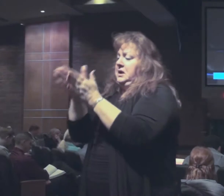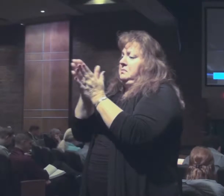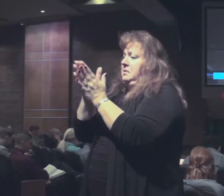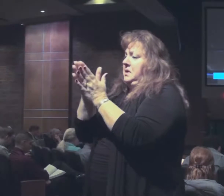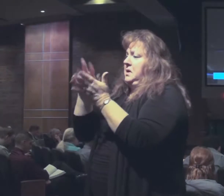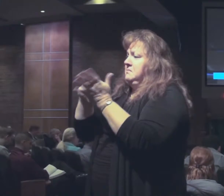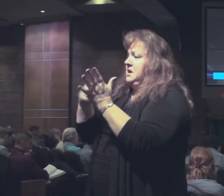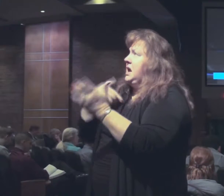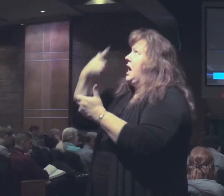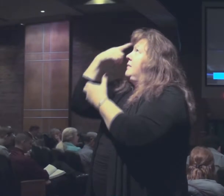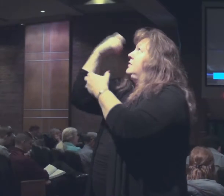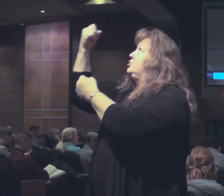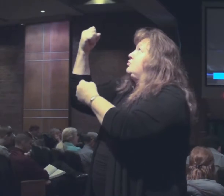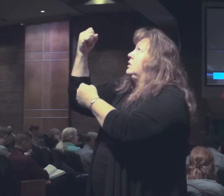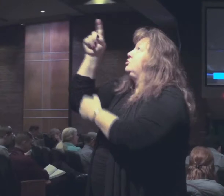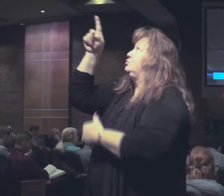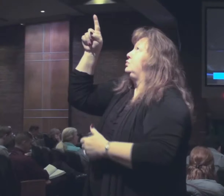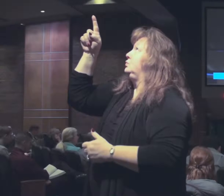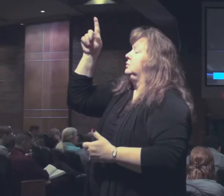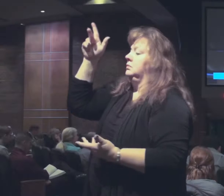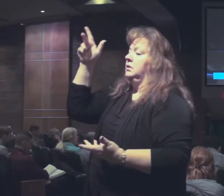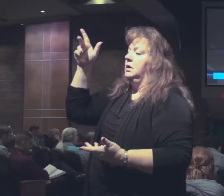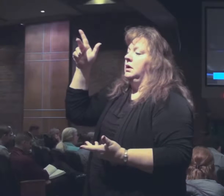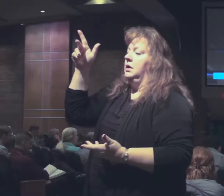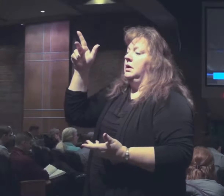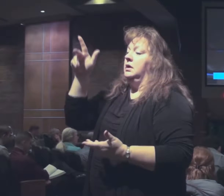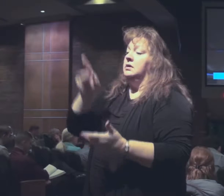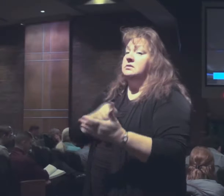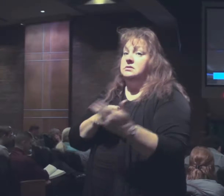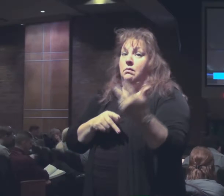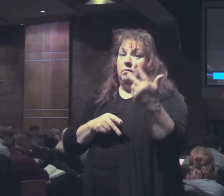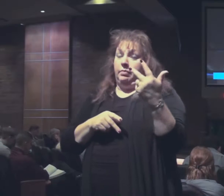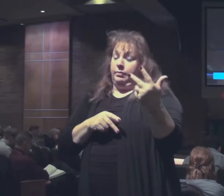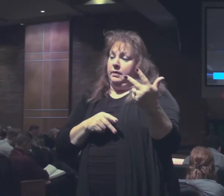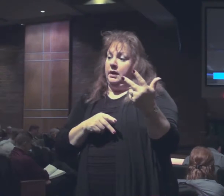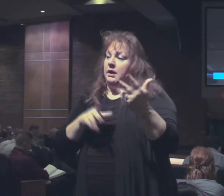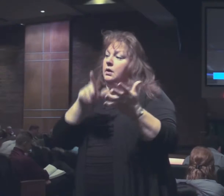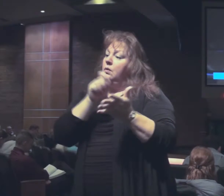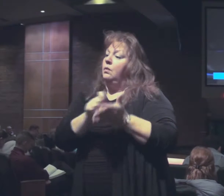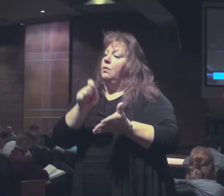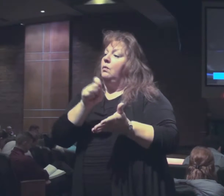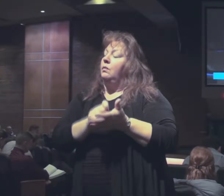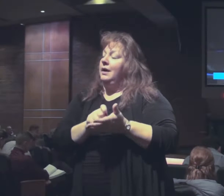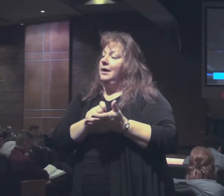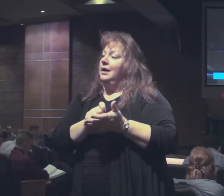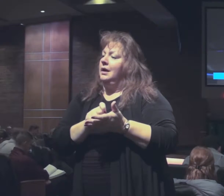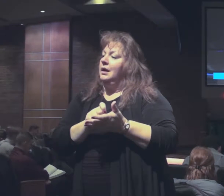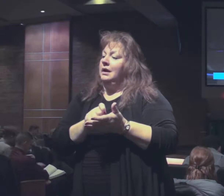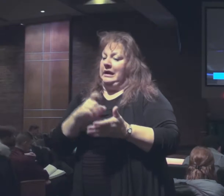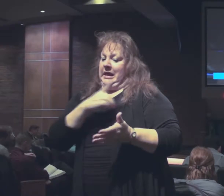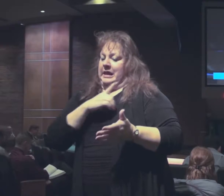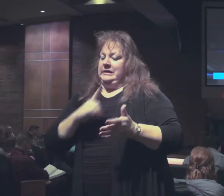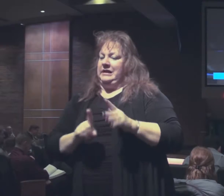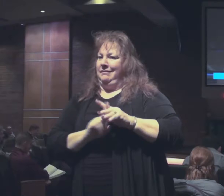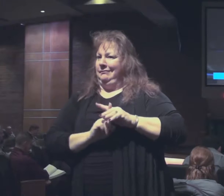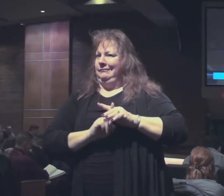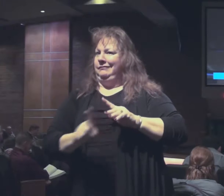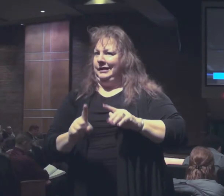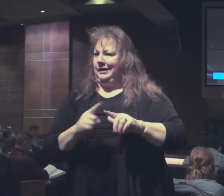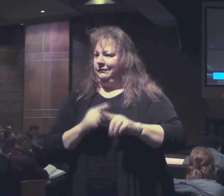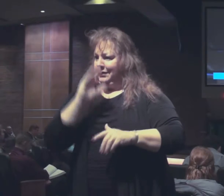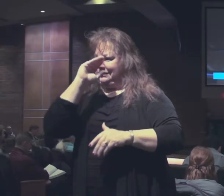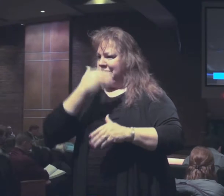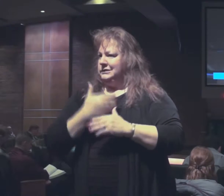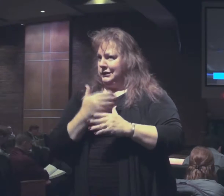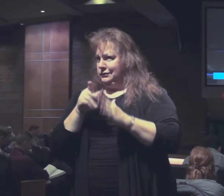trusting God, and it's for the choir director. Psalm 3, it said it was written in the context of David fleeing from